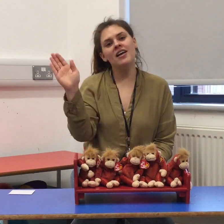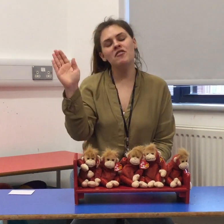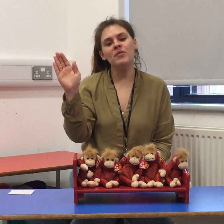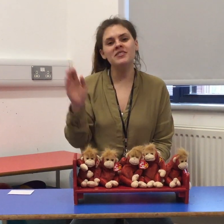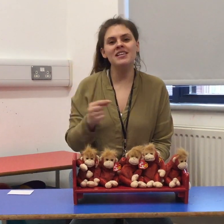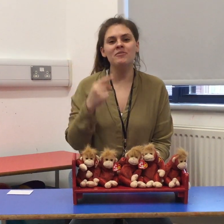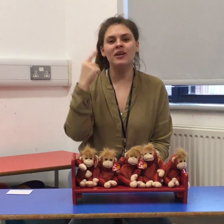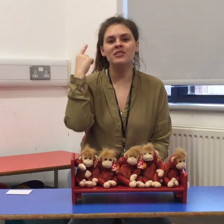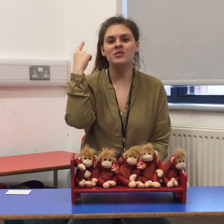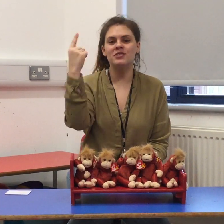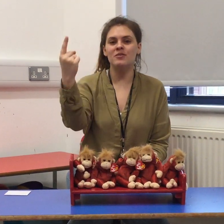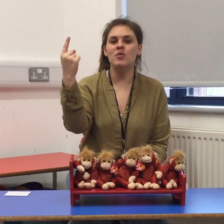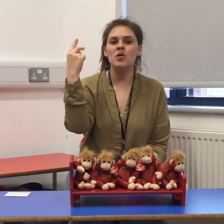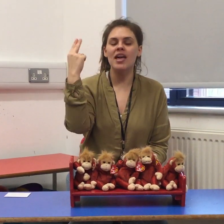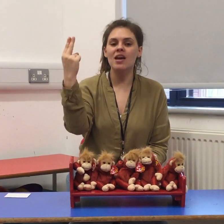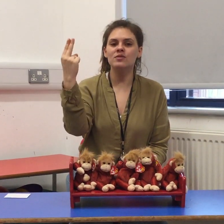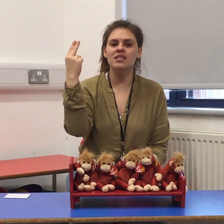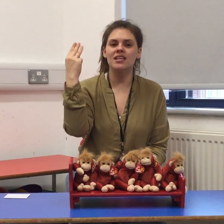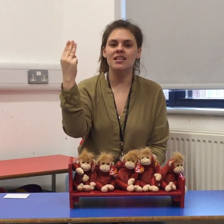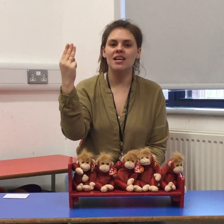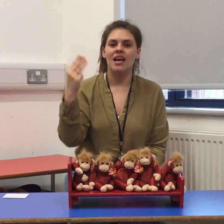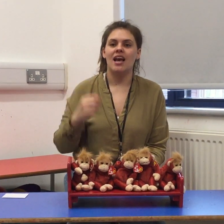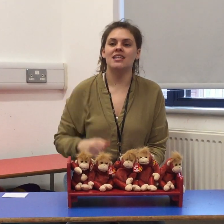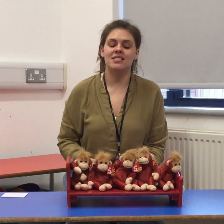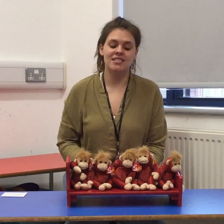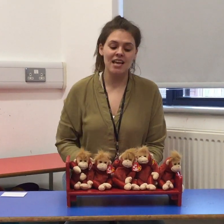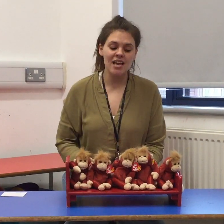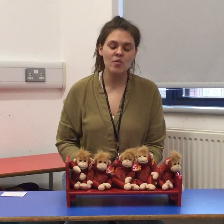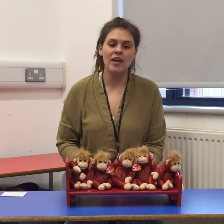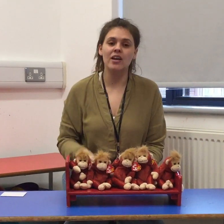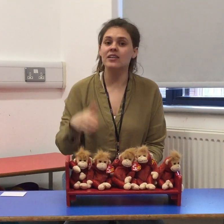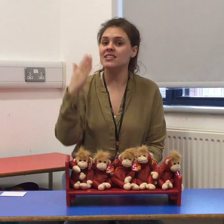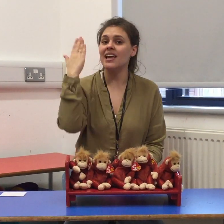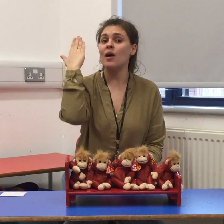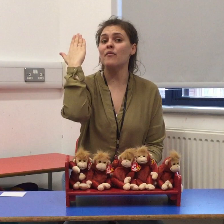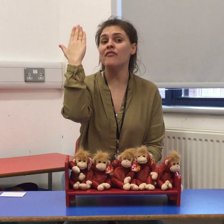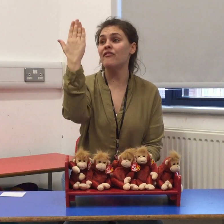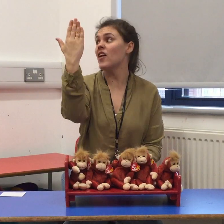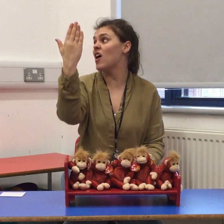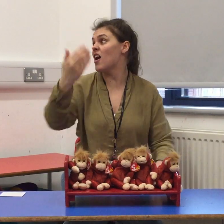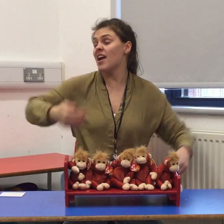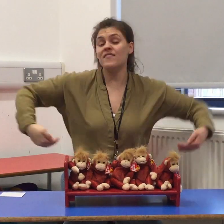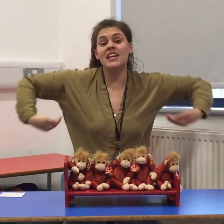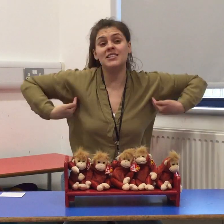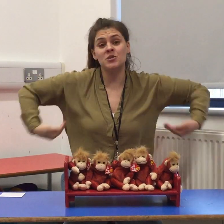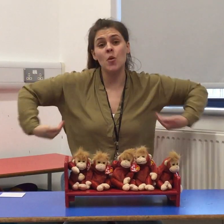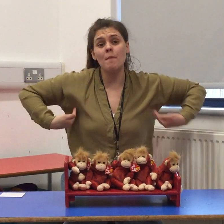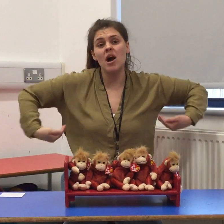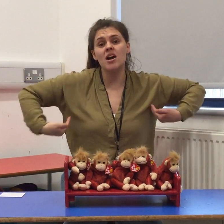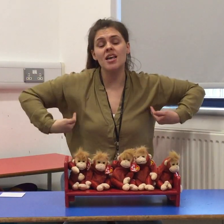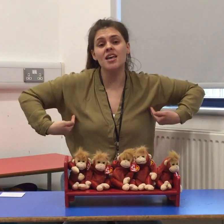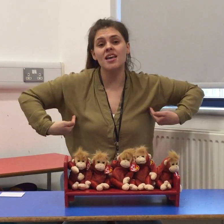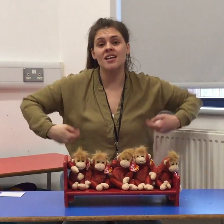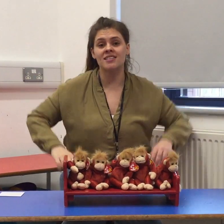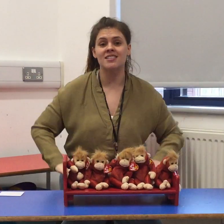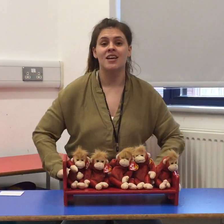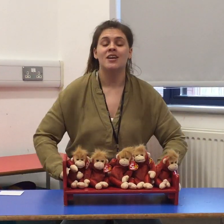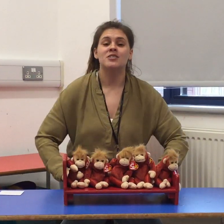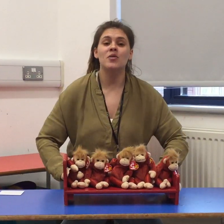Hi everybody, we're going to do some more counting, and today we're going to count 5 little monkeys. So